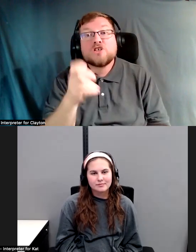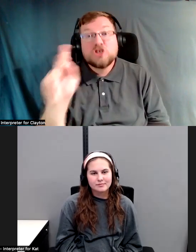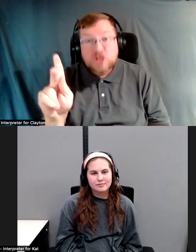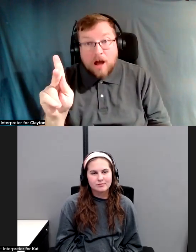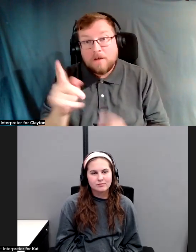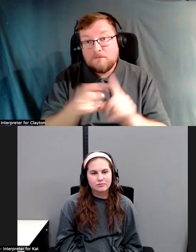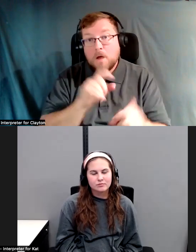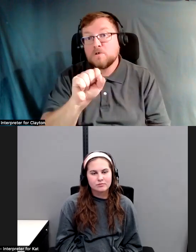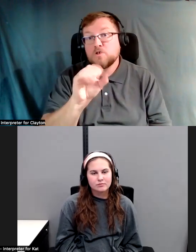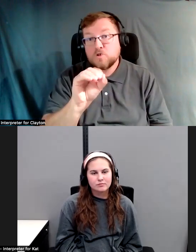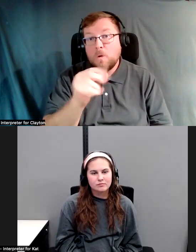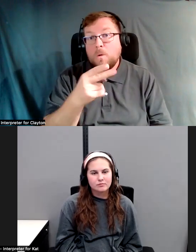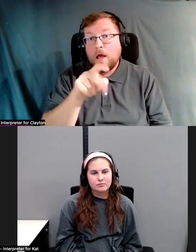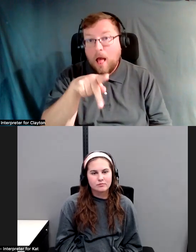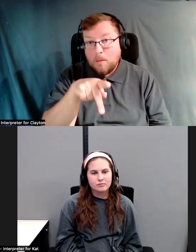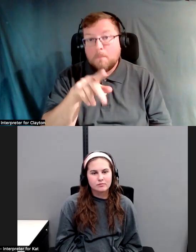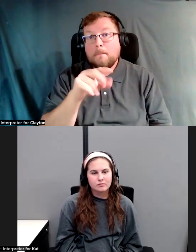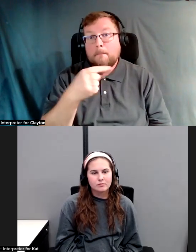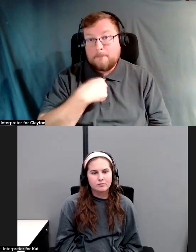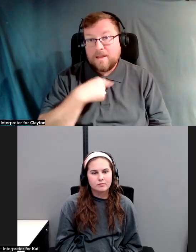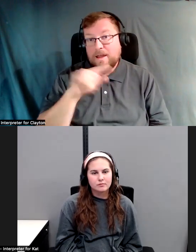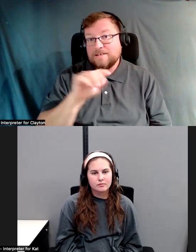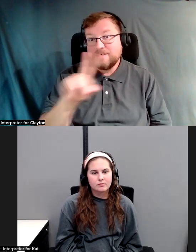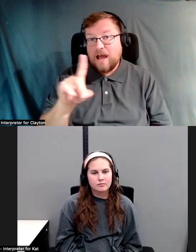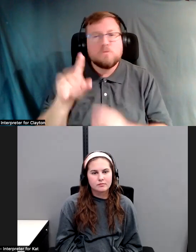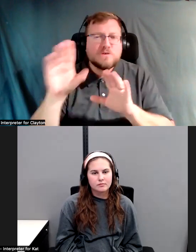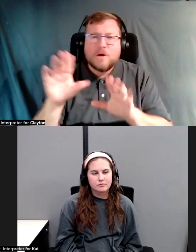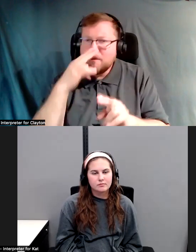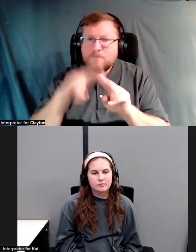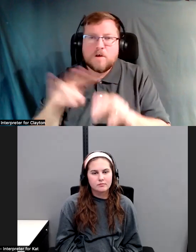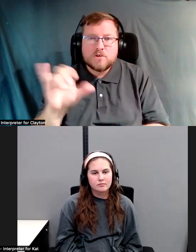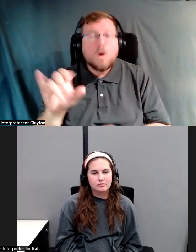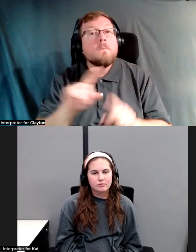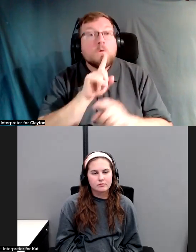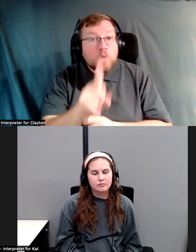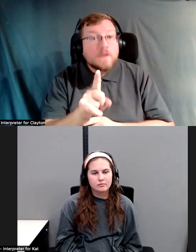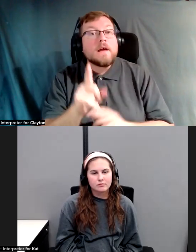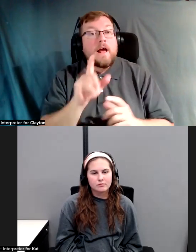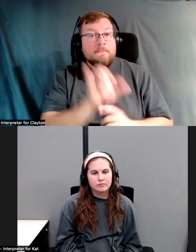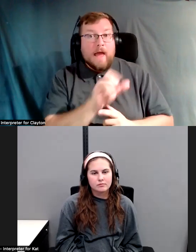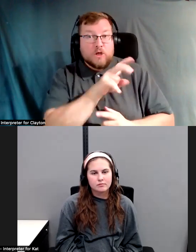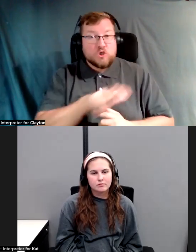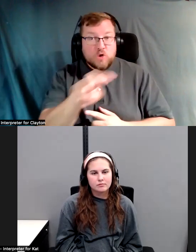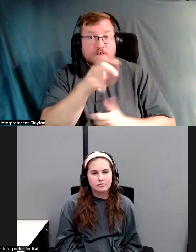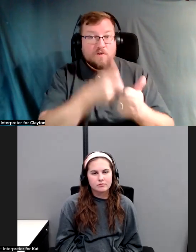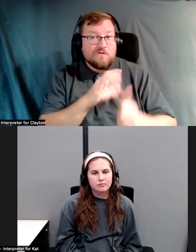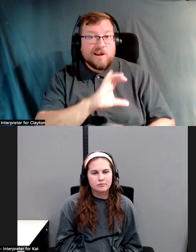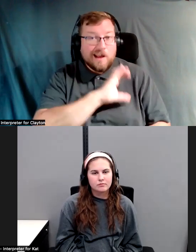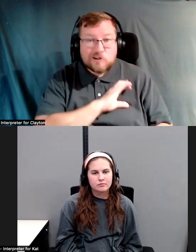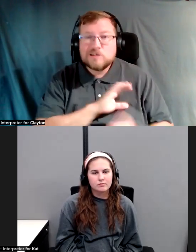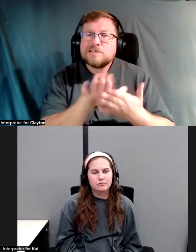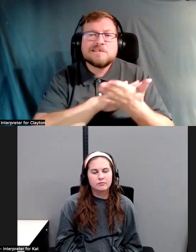fun too. Um, but yeah, you get to enjoy the journeys of all the characters, and you sort of just take away